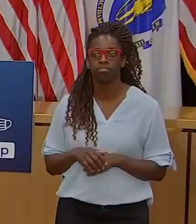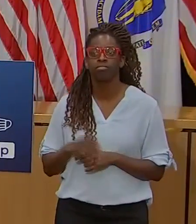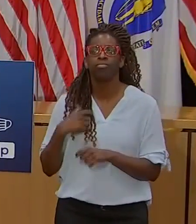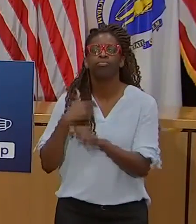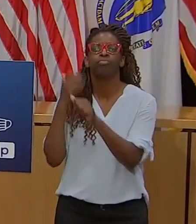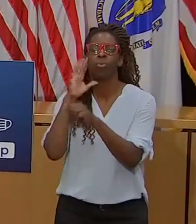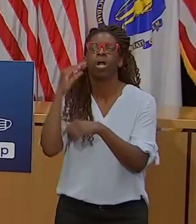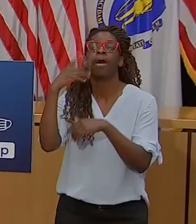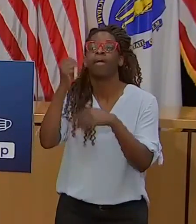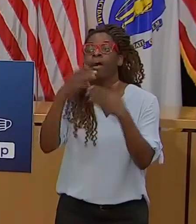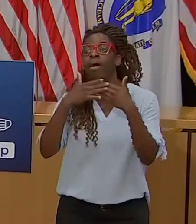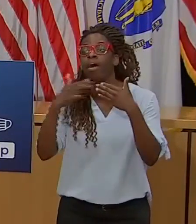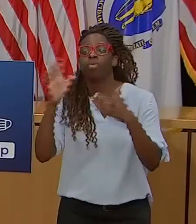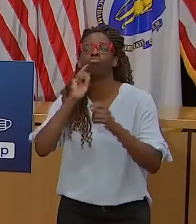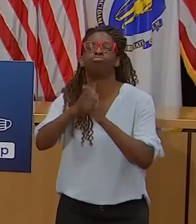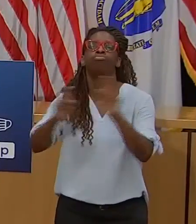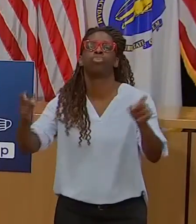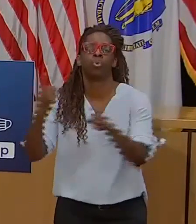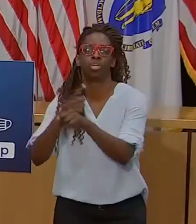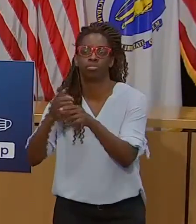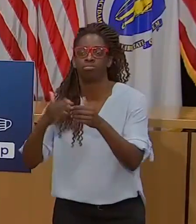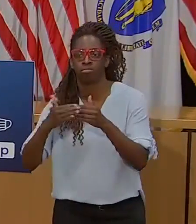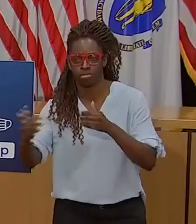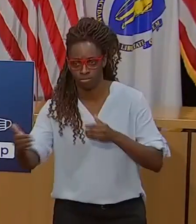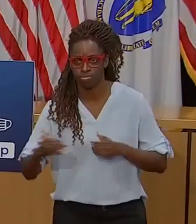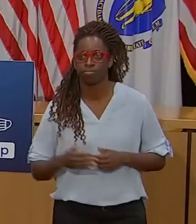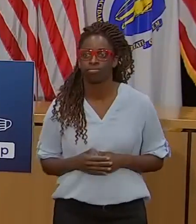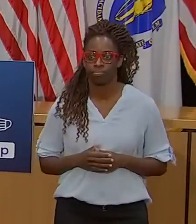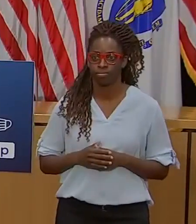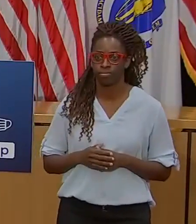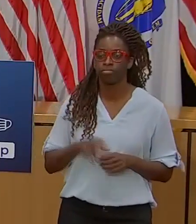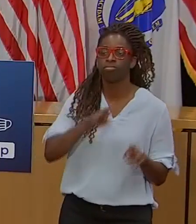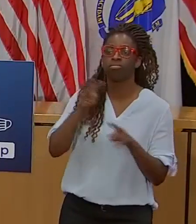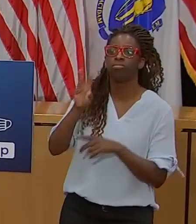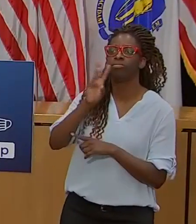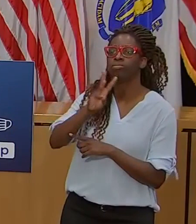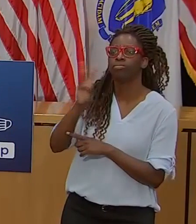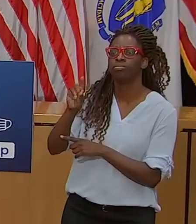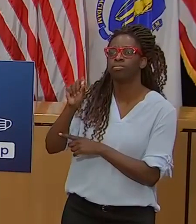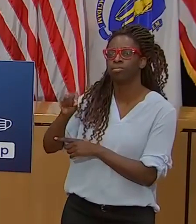sources like mass.gov or your healthcare provider.